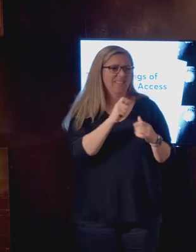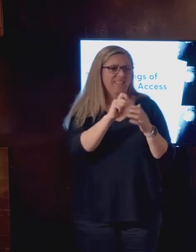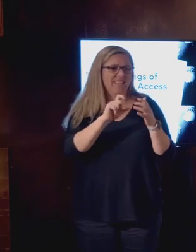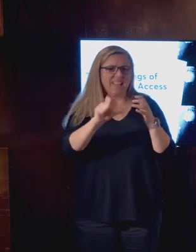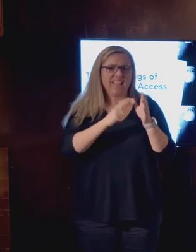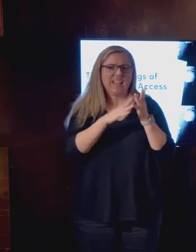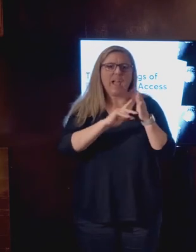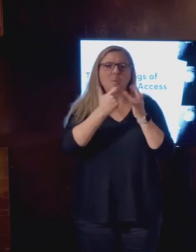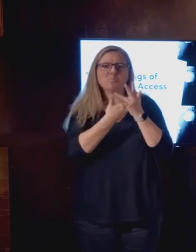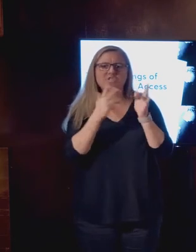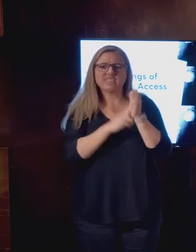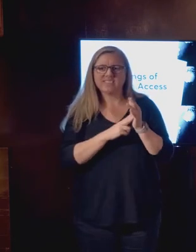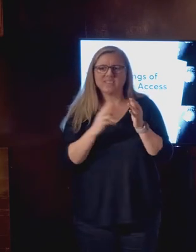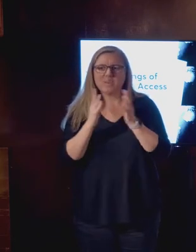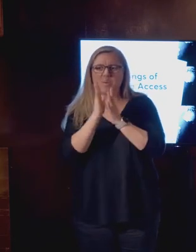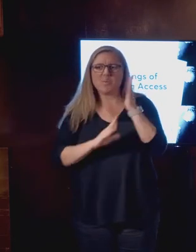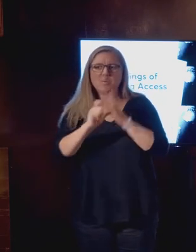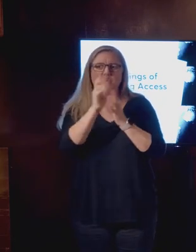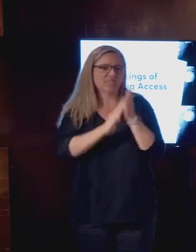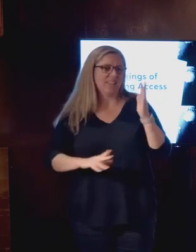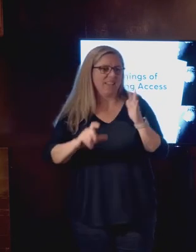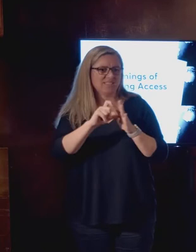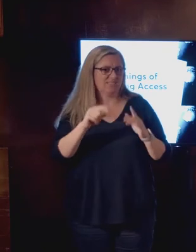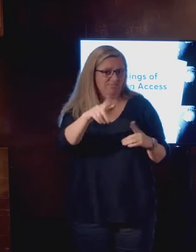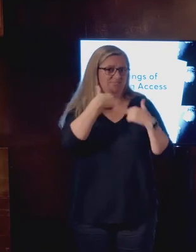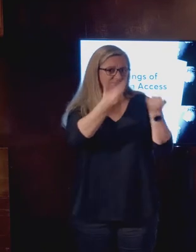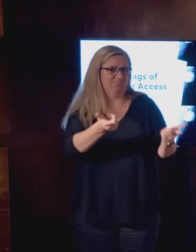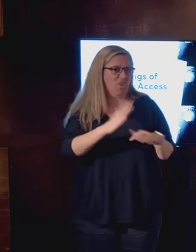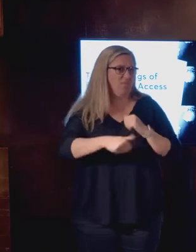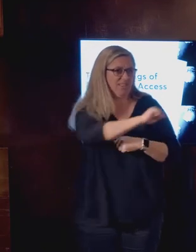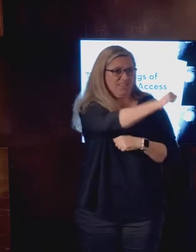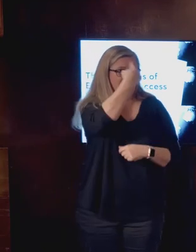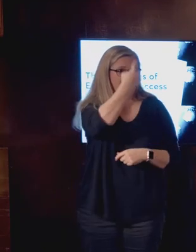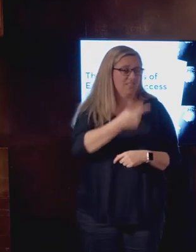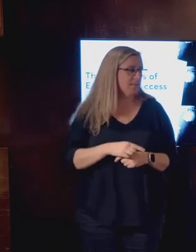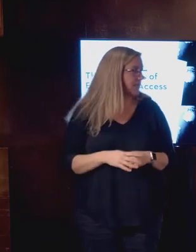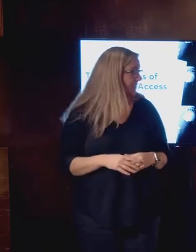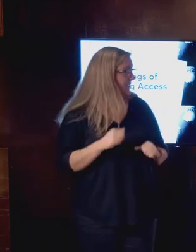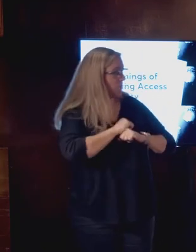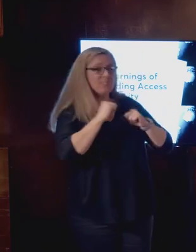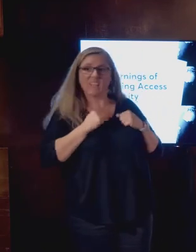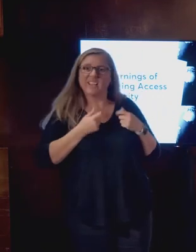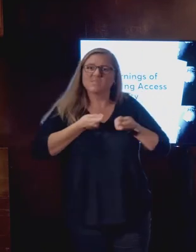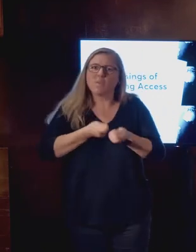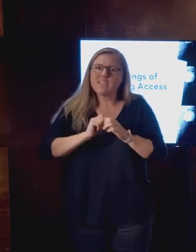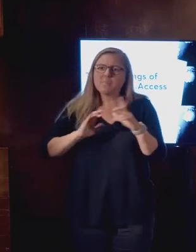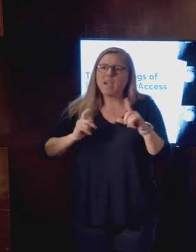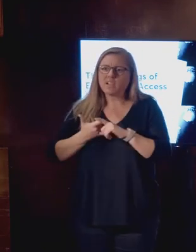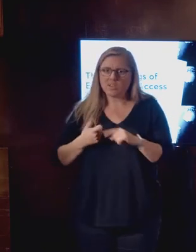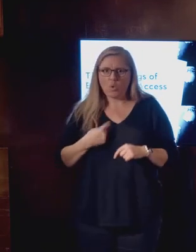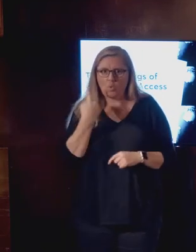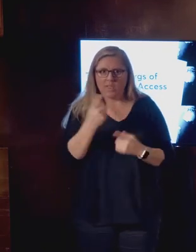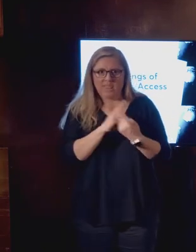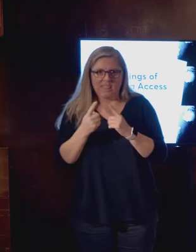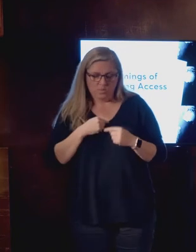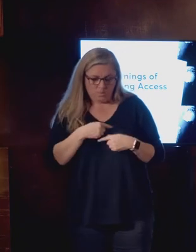thinks? But actually, to a point, that was also for us, for our own feedback and because that was one of the things we're like,